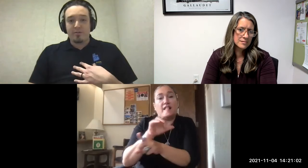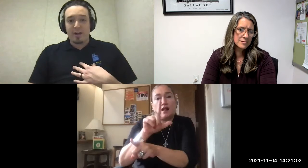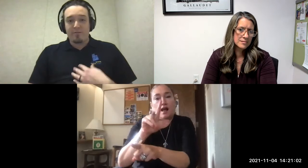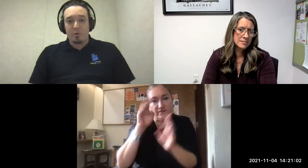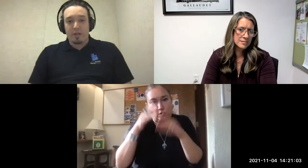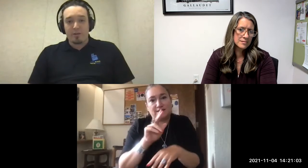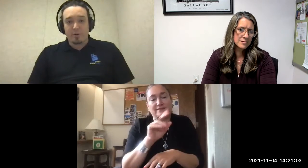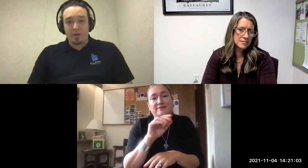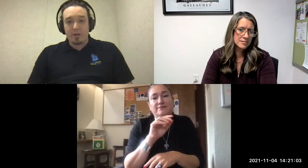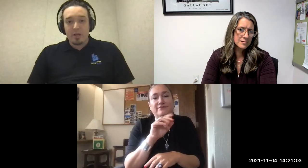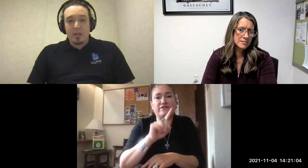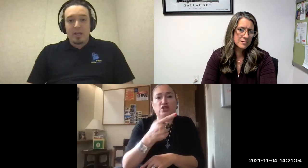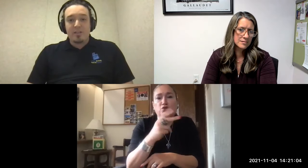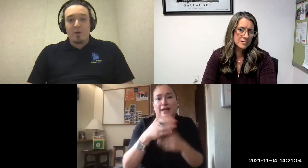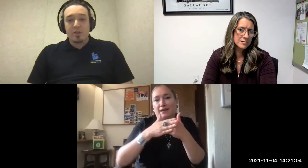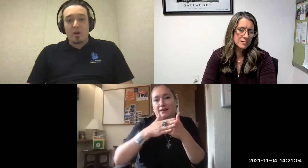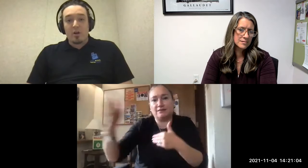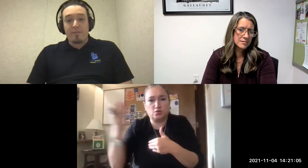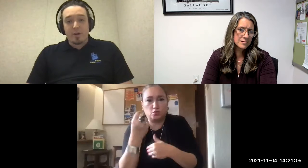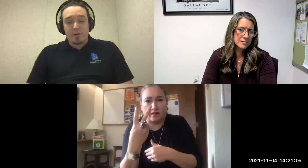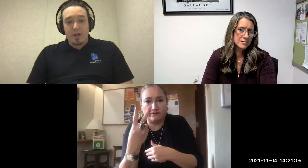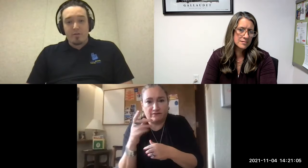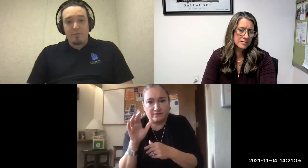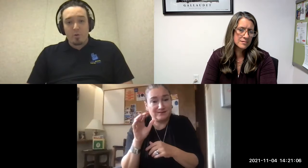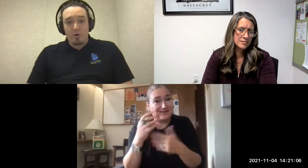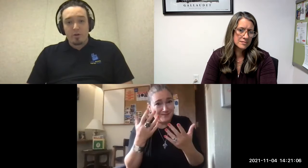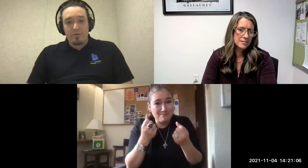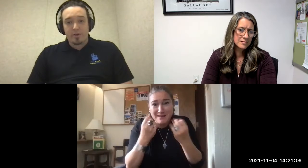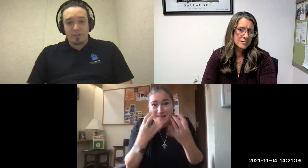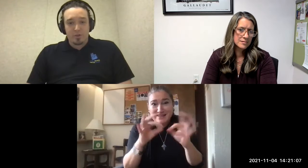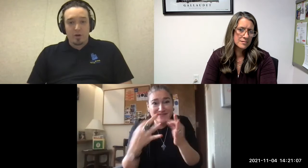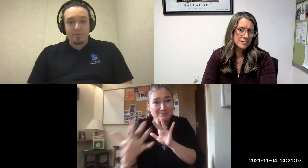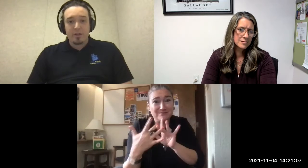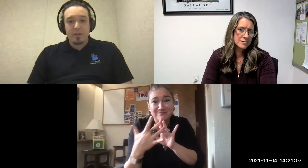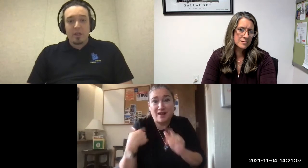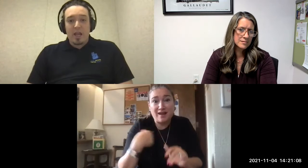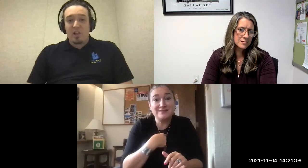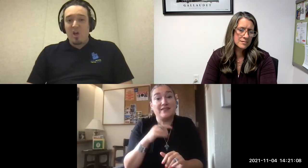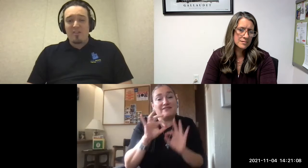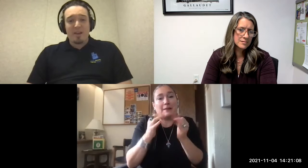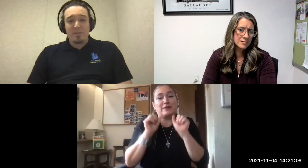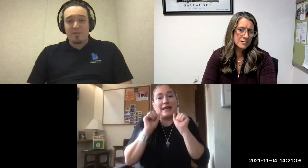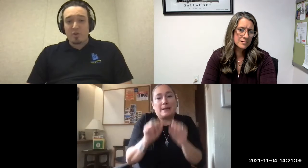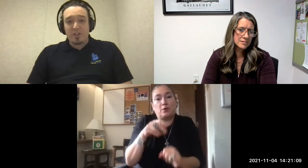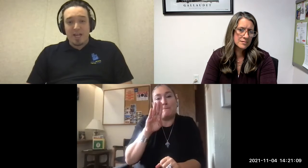to 5 for Northern California. He's focused on first grade forward, 1st to 12th. And a lot of families have reached